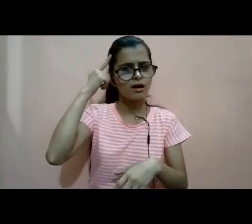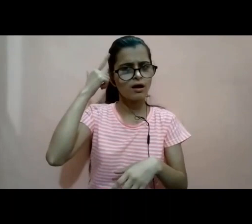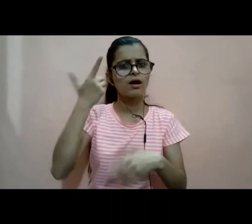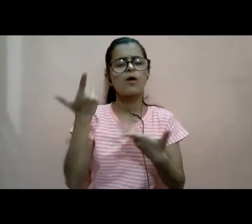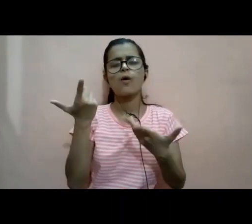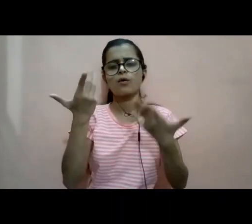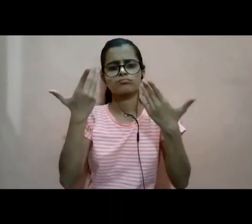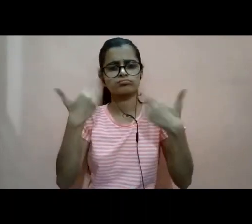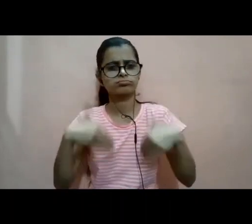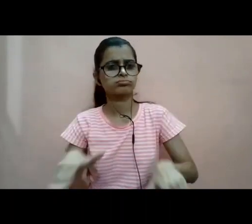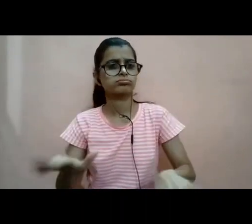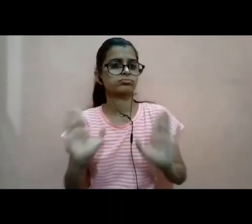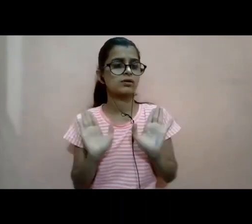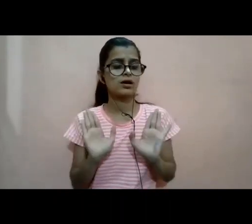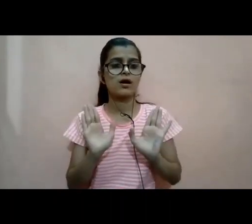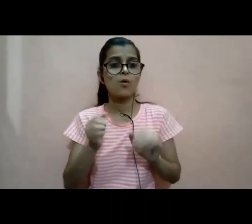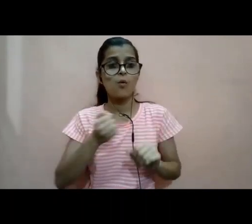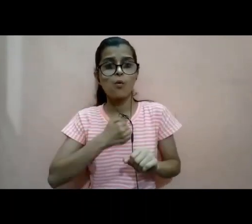emotions.